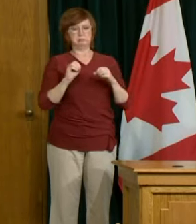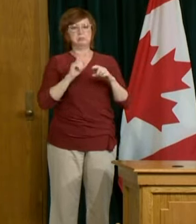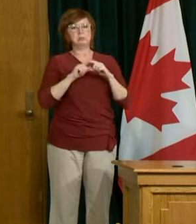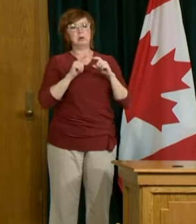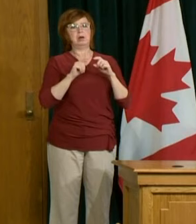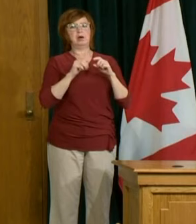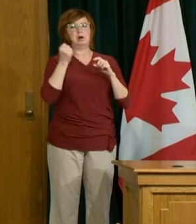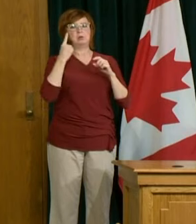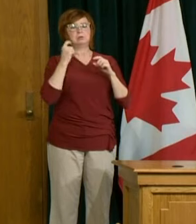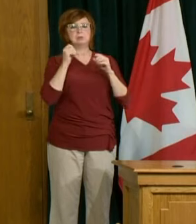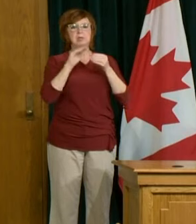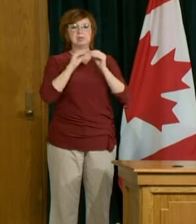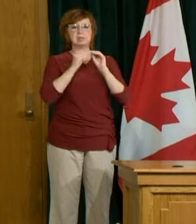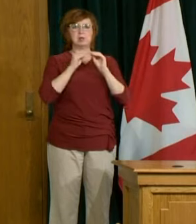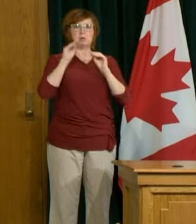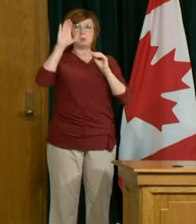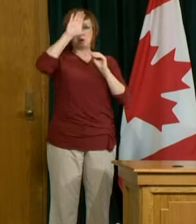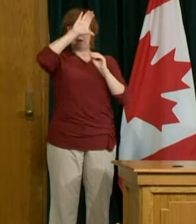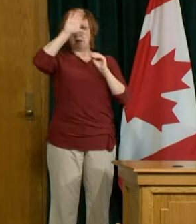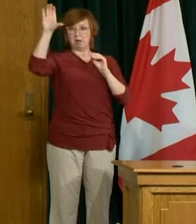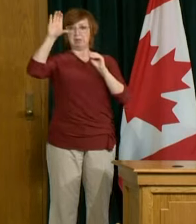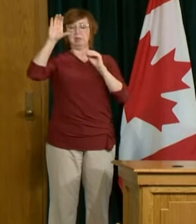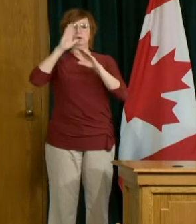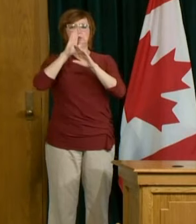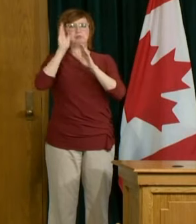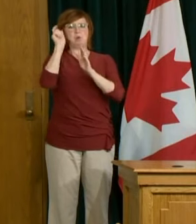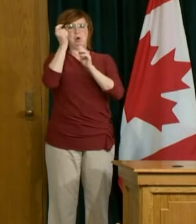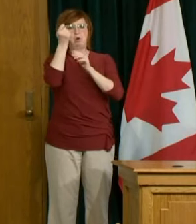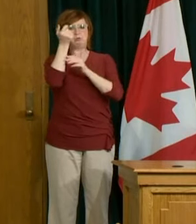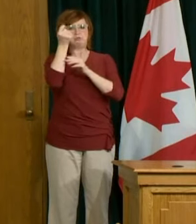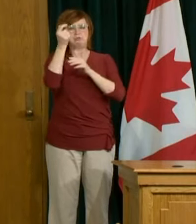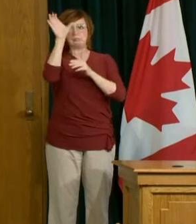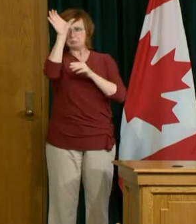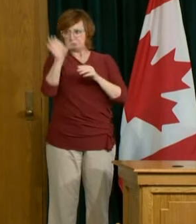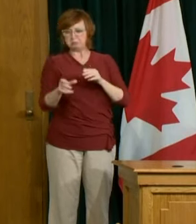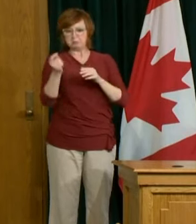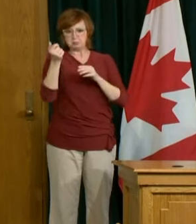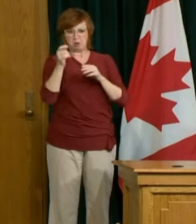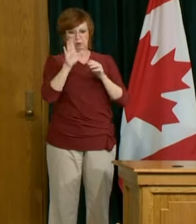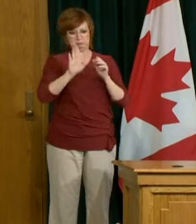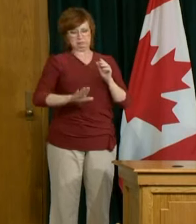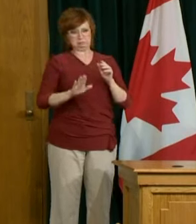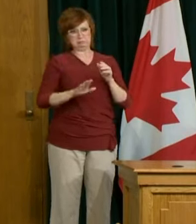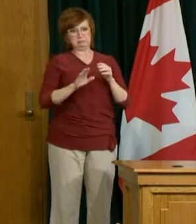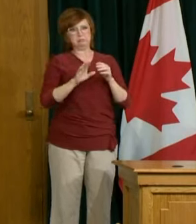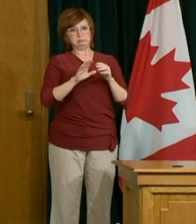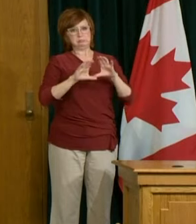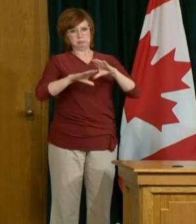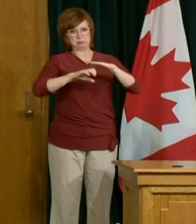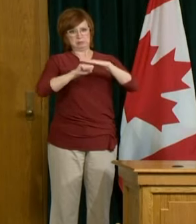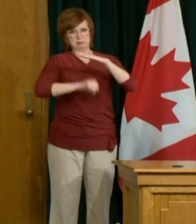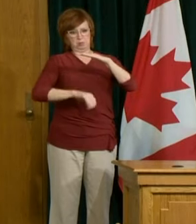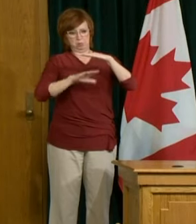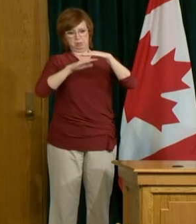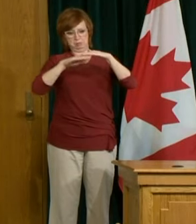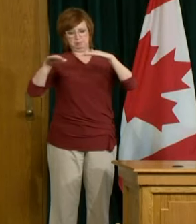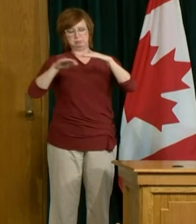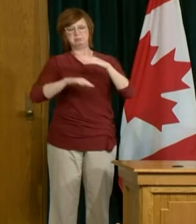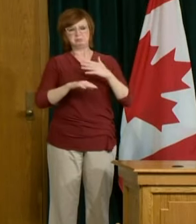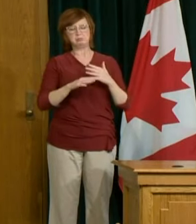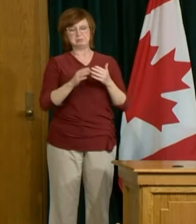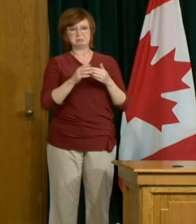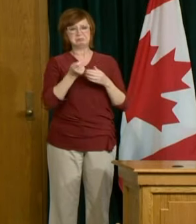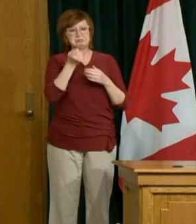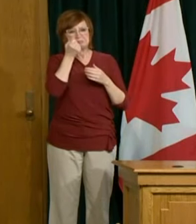most of Saskatchewan, but of course in the north, around the Lloydminster area, there was some activity which is now settling down. In the far north, in